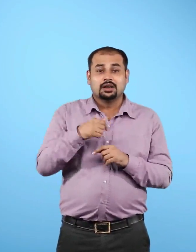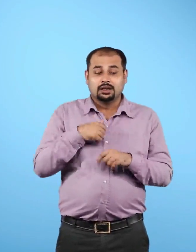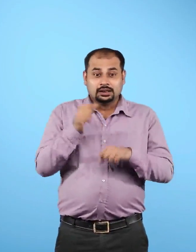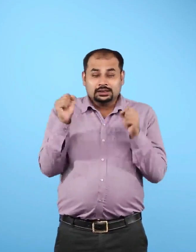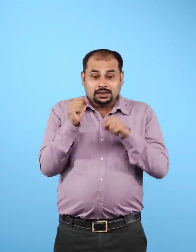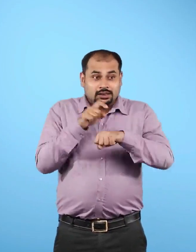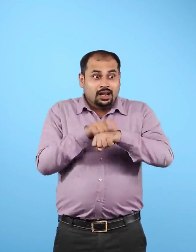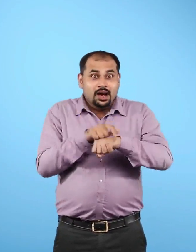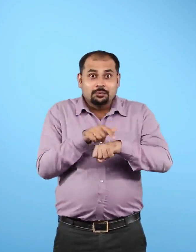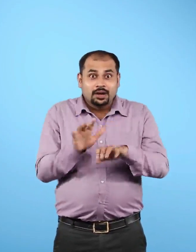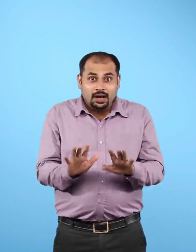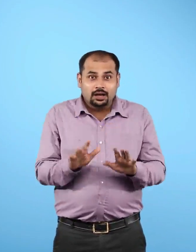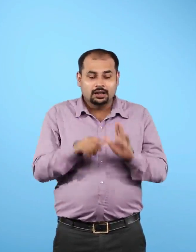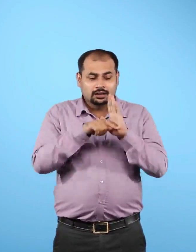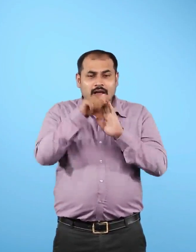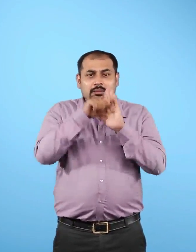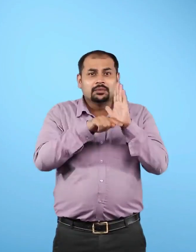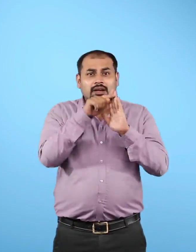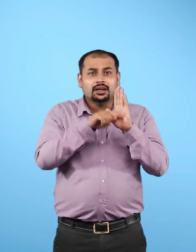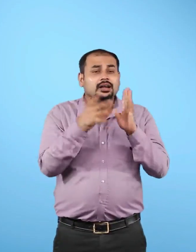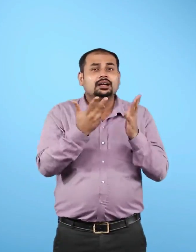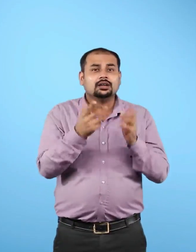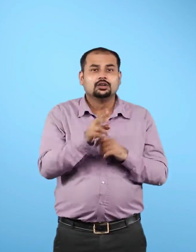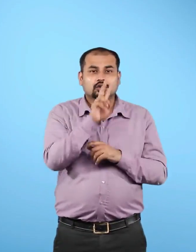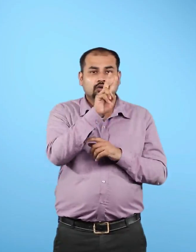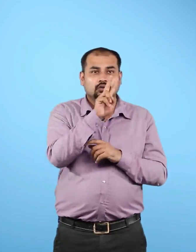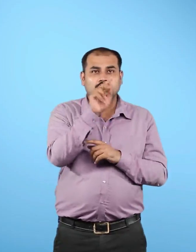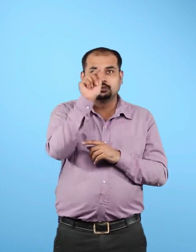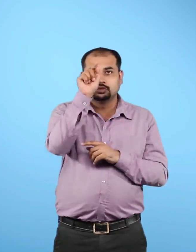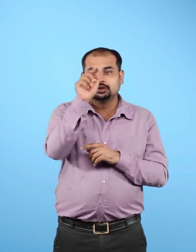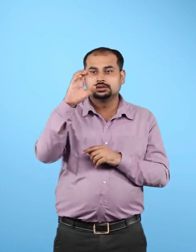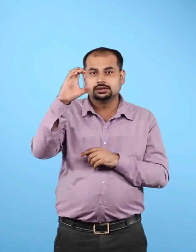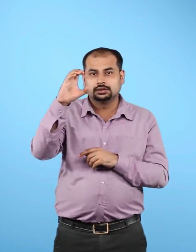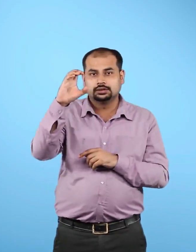There the temperature in winter is 2 degrees Celsius.